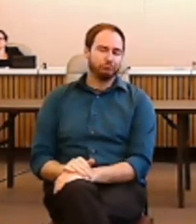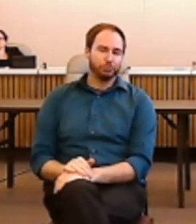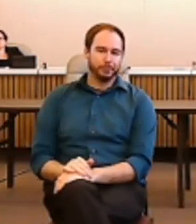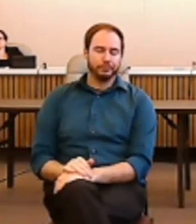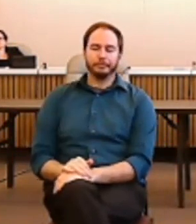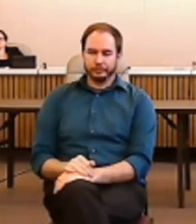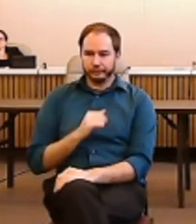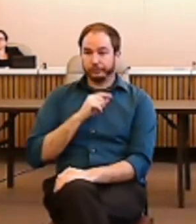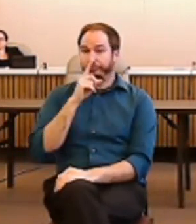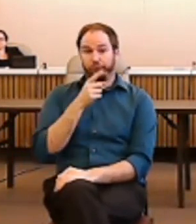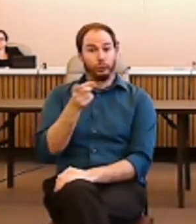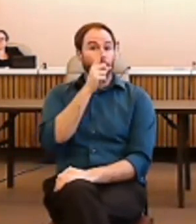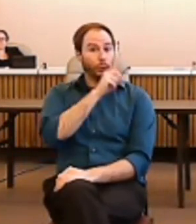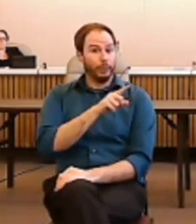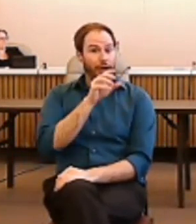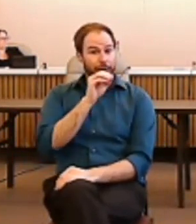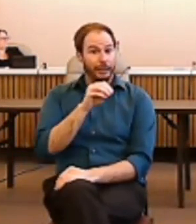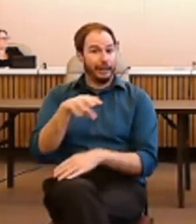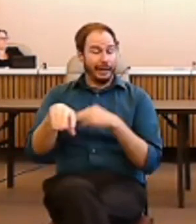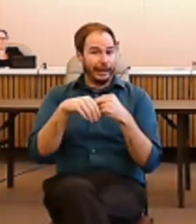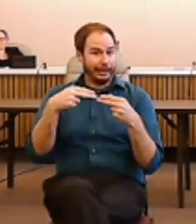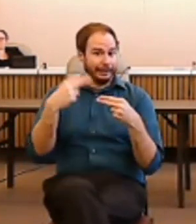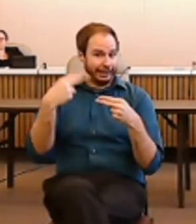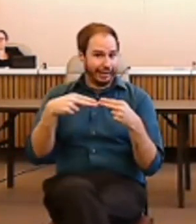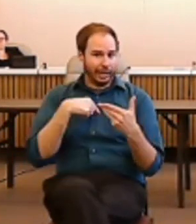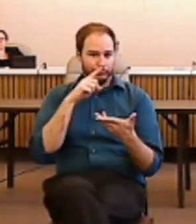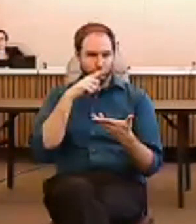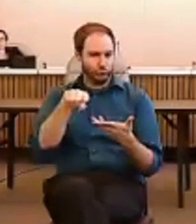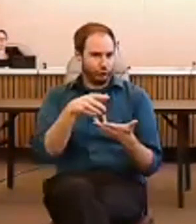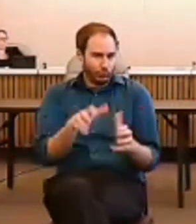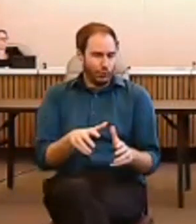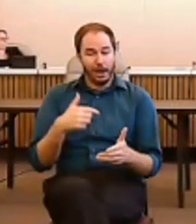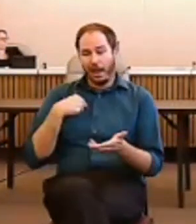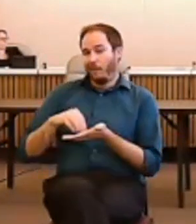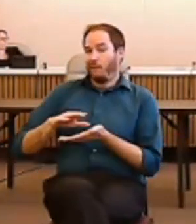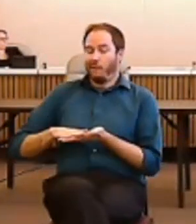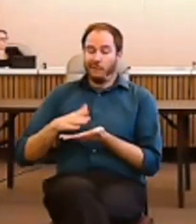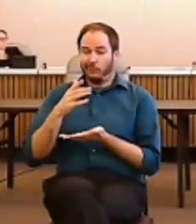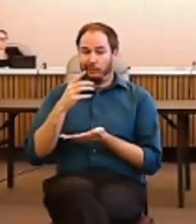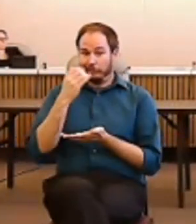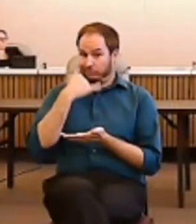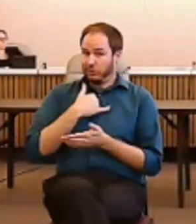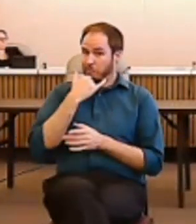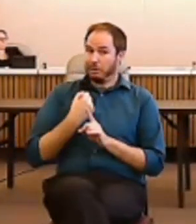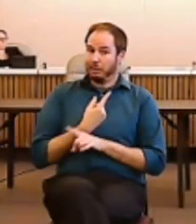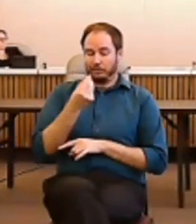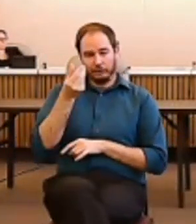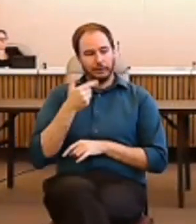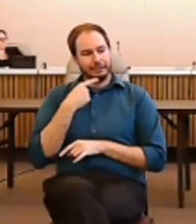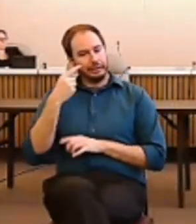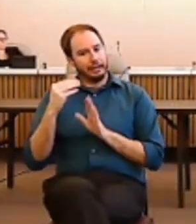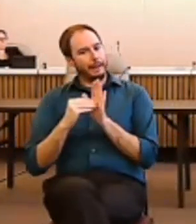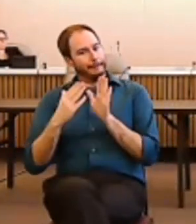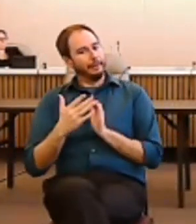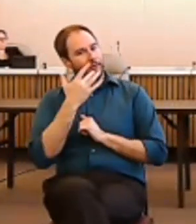And I'm sure you guys don't mind not putting it in the gate. In fact, I got to believe I wrote, correct me if I stray, I wrote that the applicant